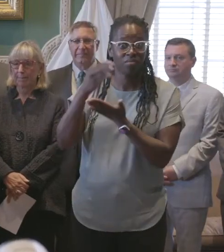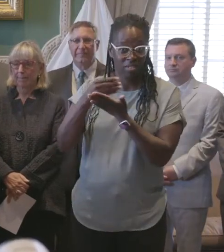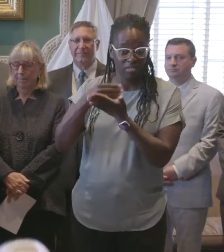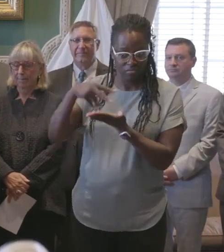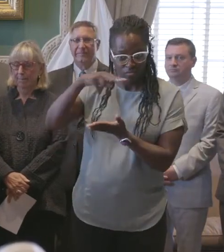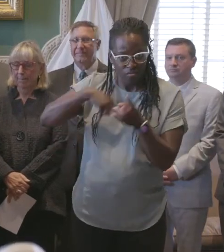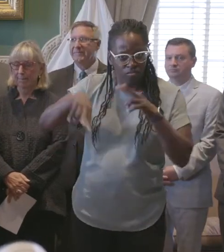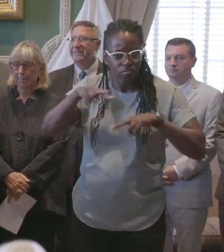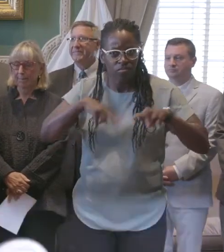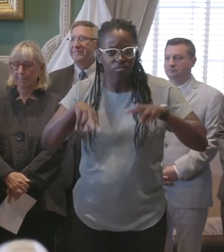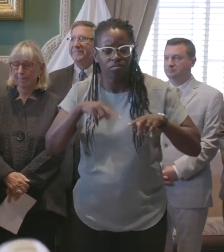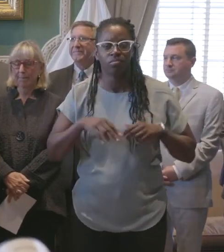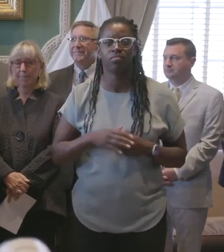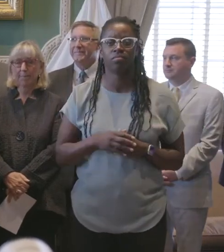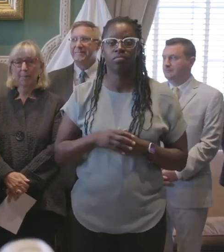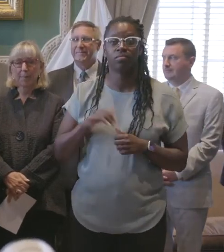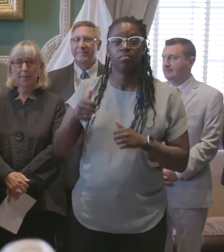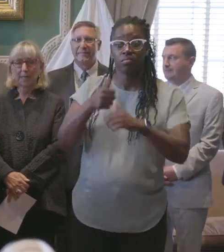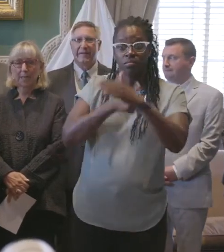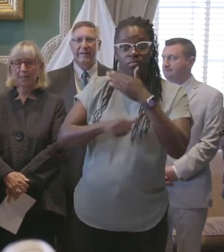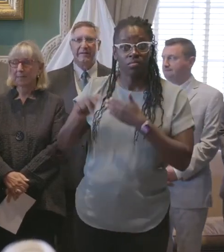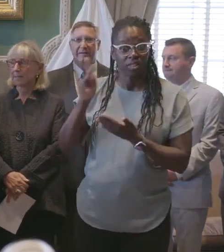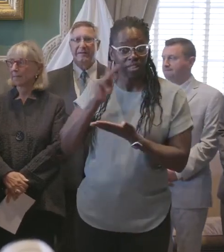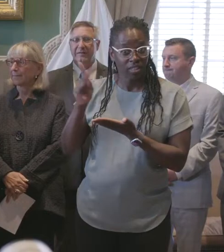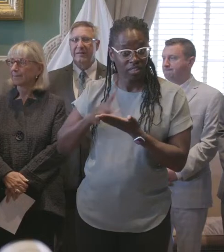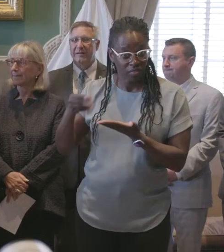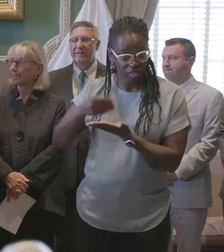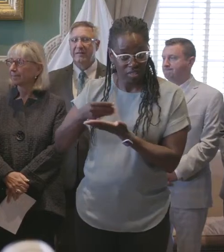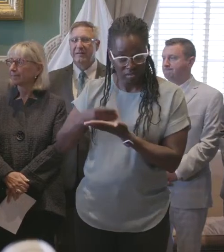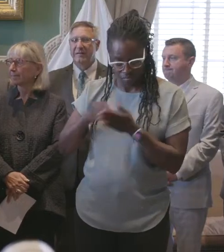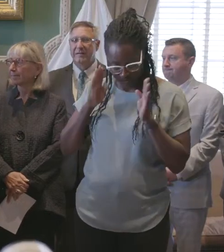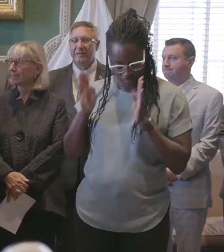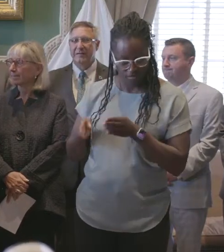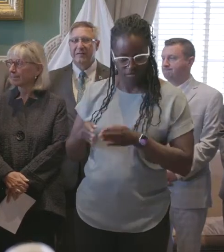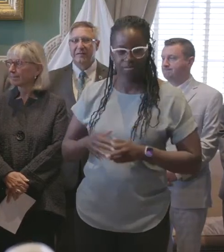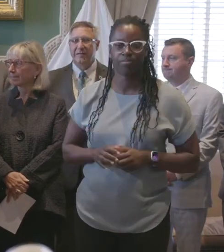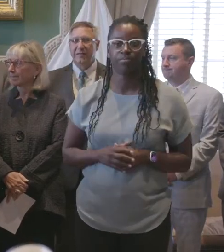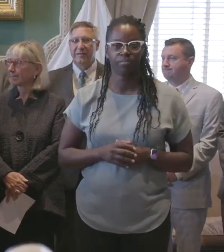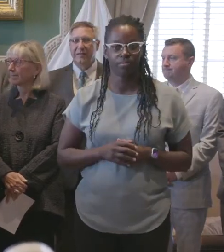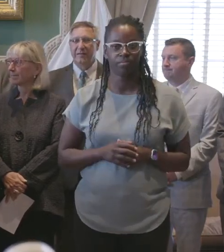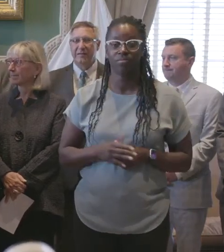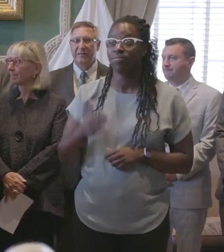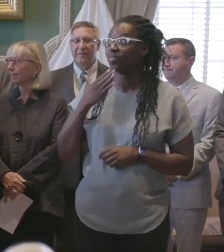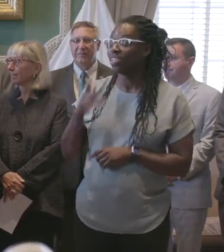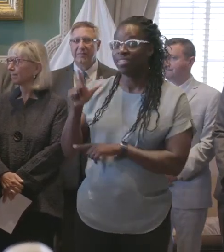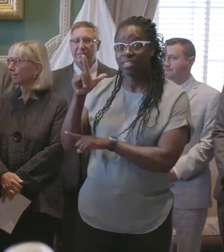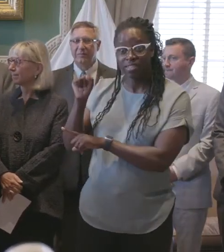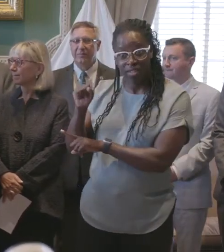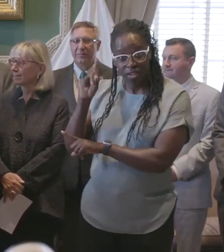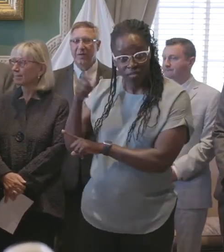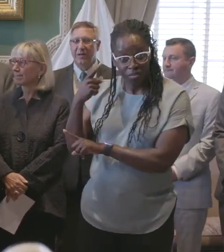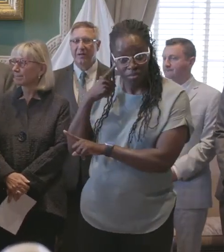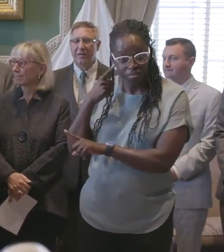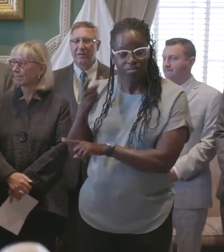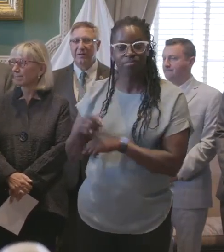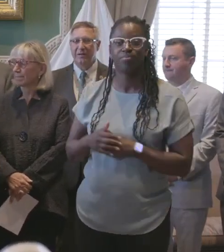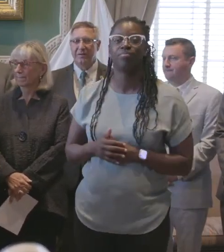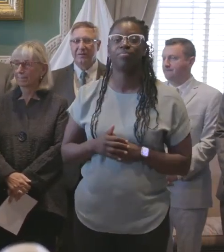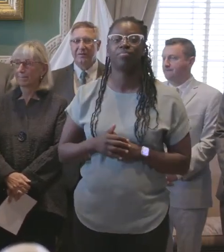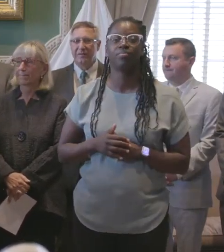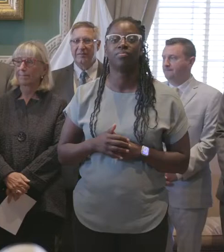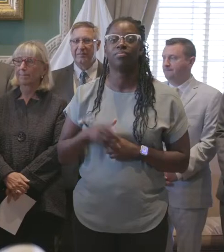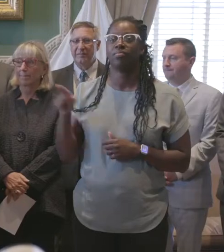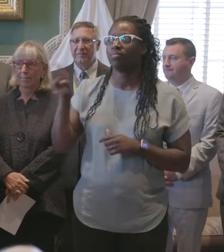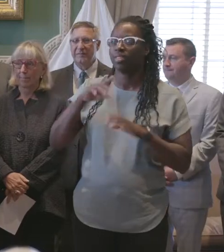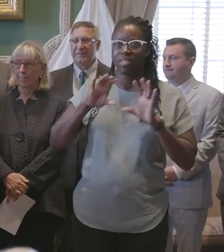Sullivan. I want to thank our Lieutenant Governor and all the members of our Cabinet, I think all of whom are here today, and